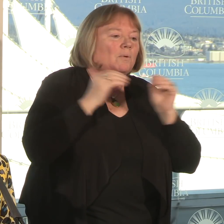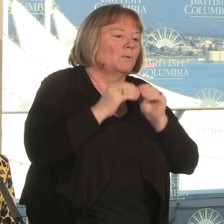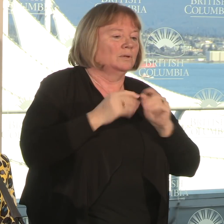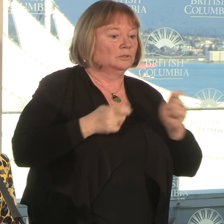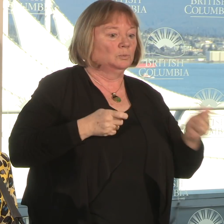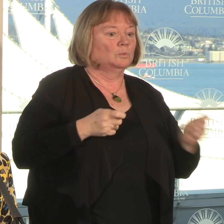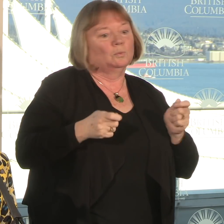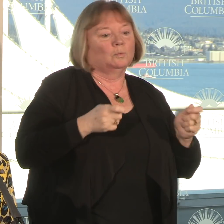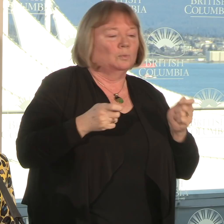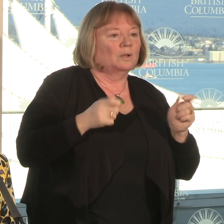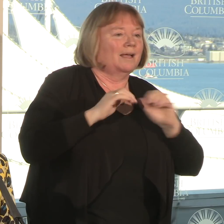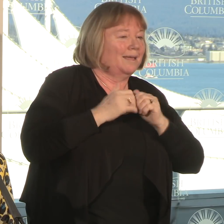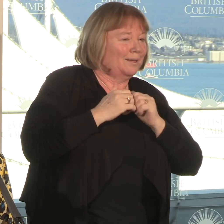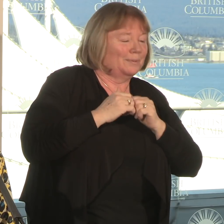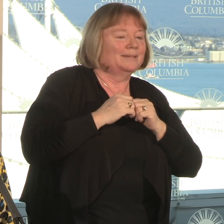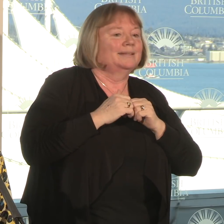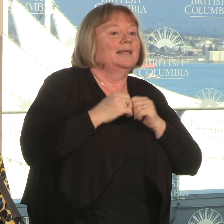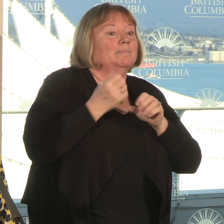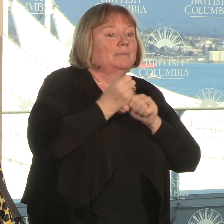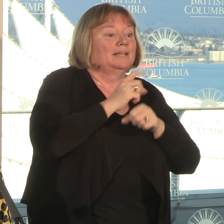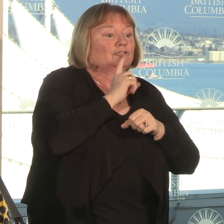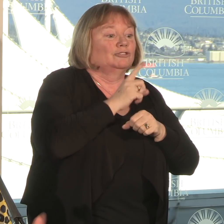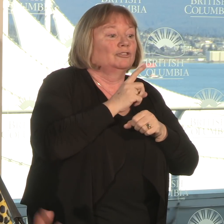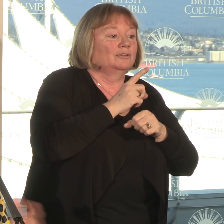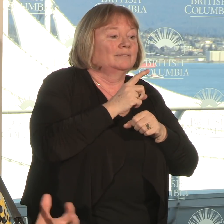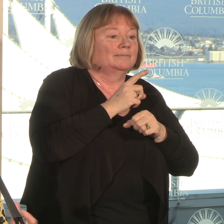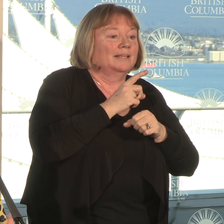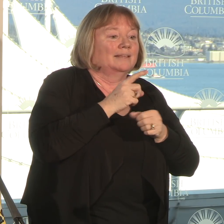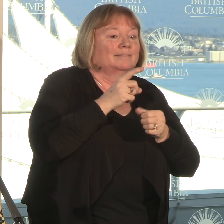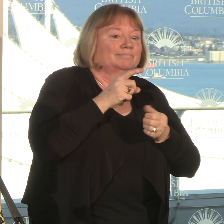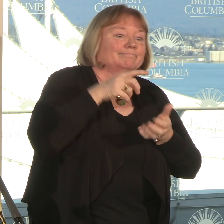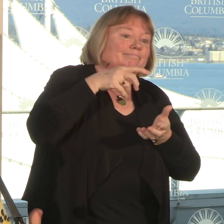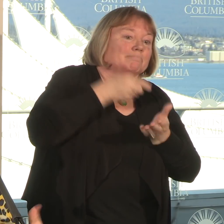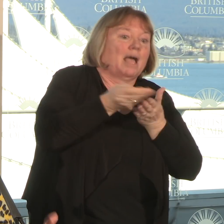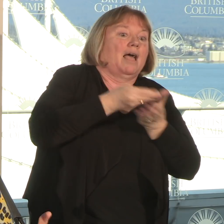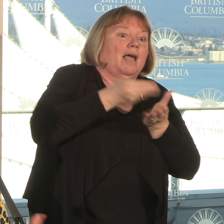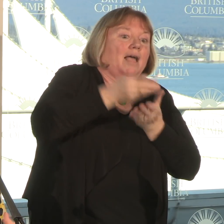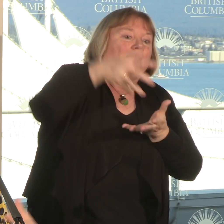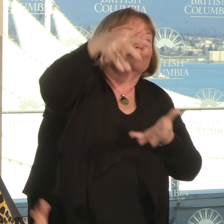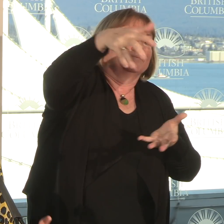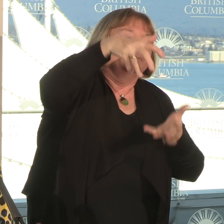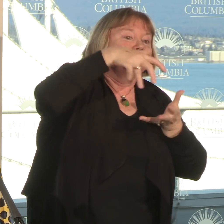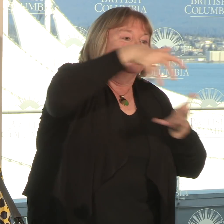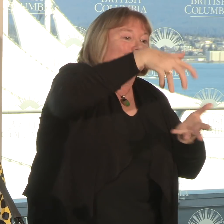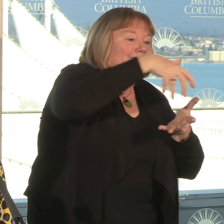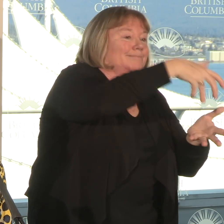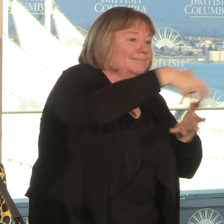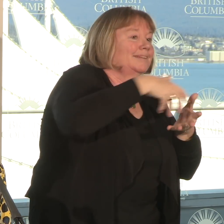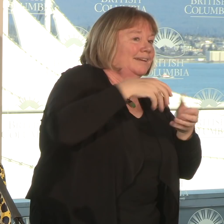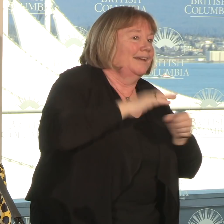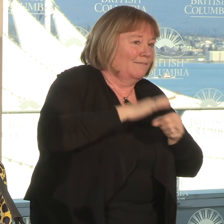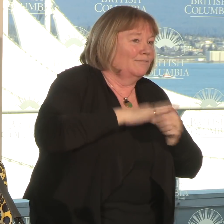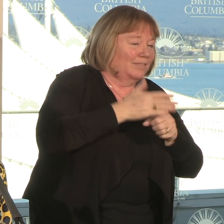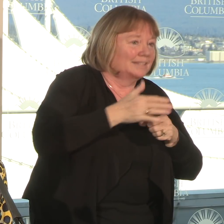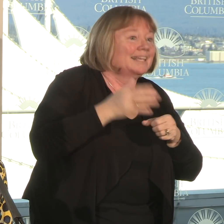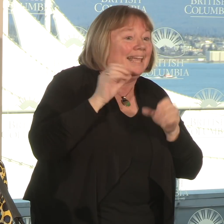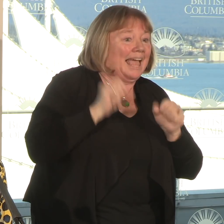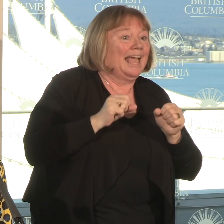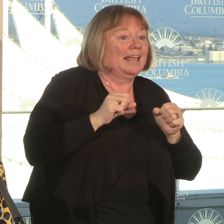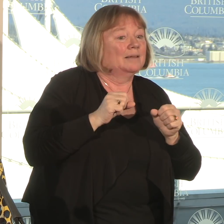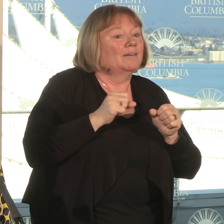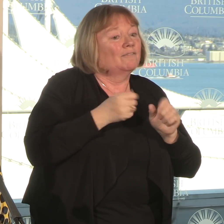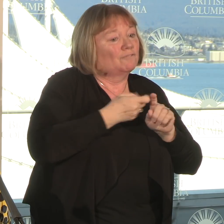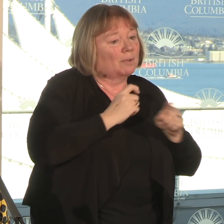control over their environment is to make sure they're doing things like stocking up on things, and that can be provoked by